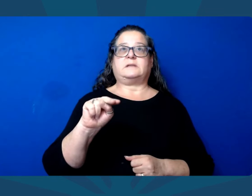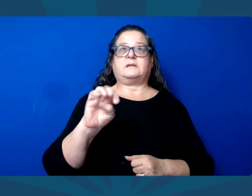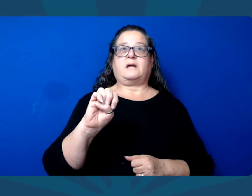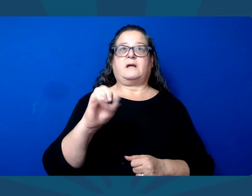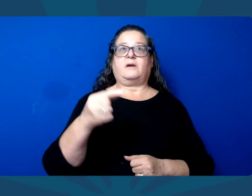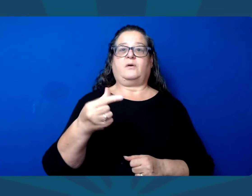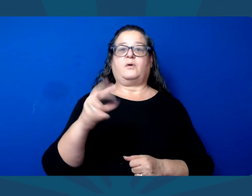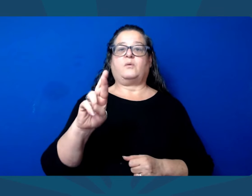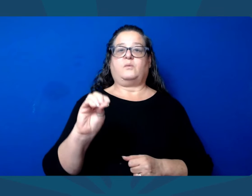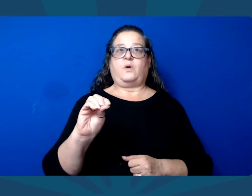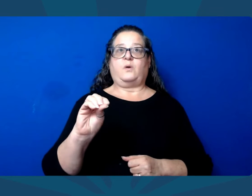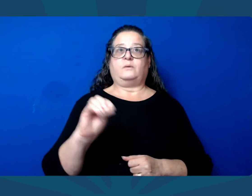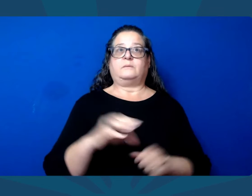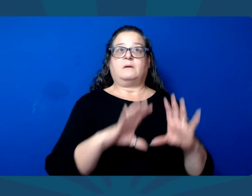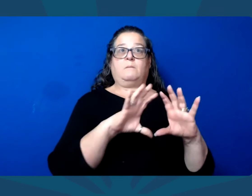Steve Montenegro,